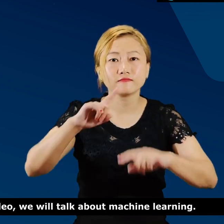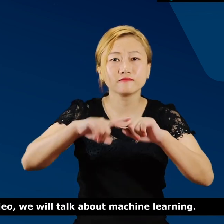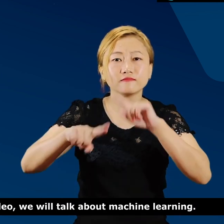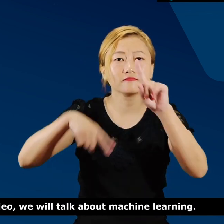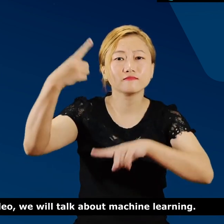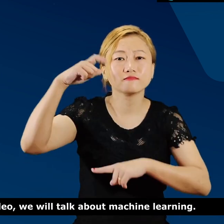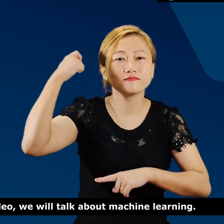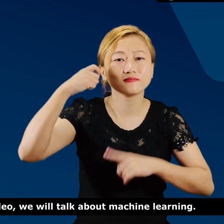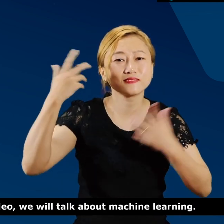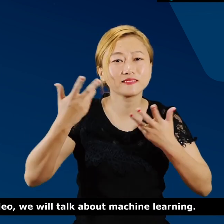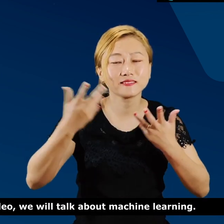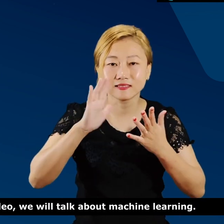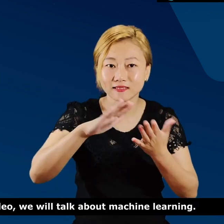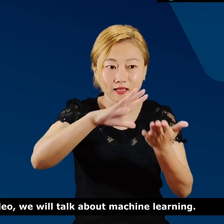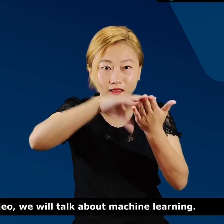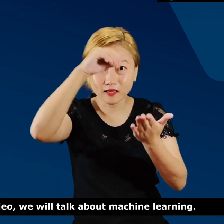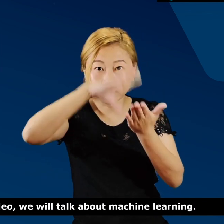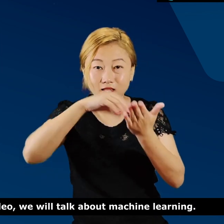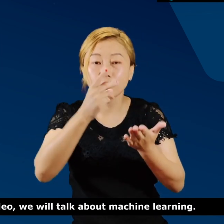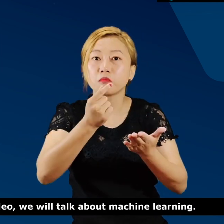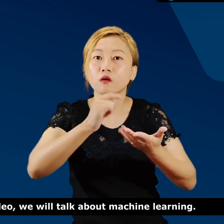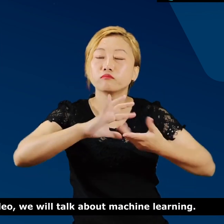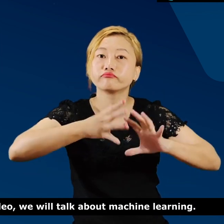In the next video, we will talk about machine learning.